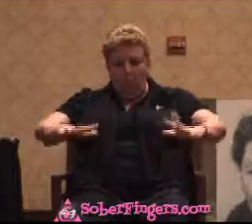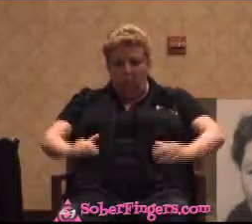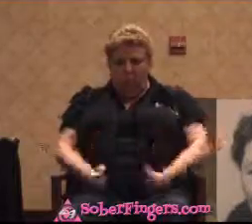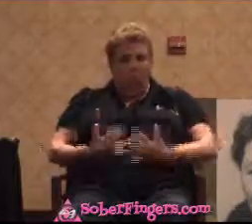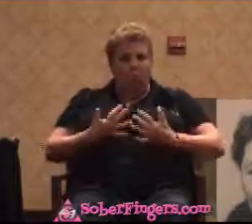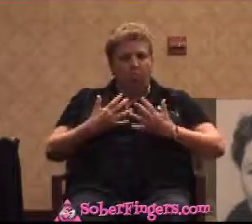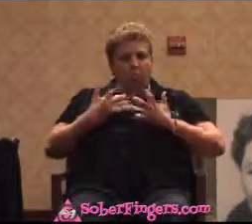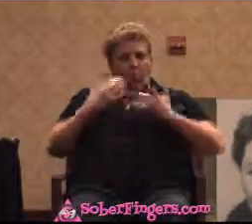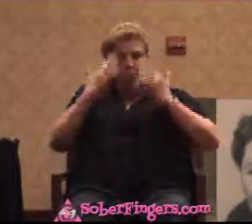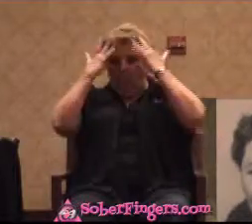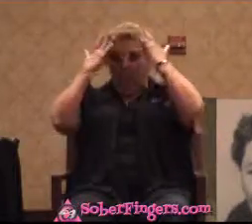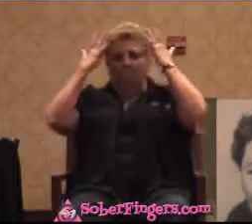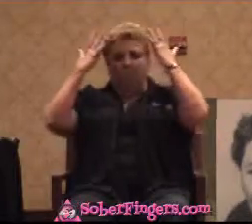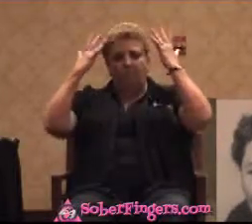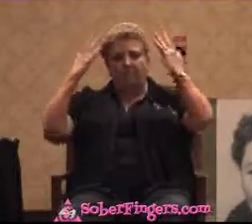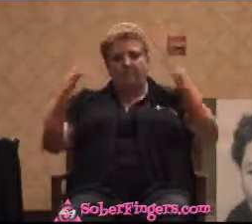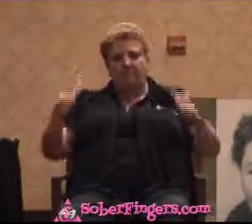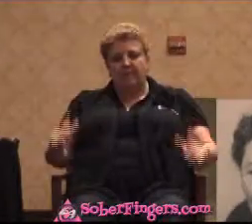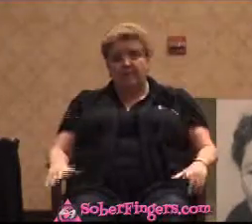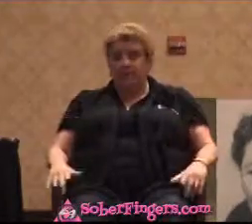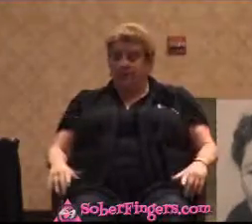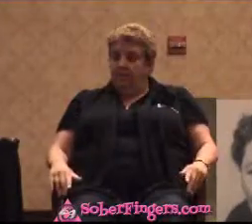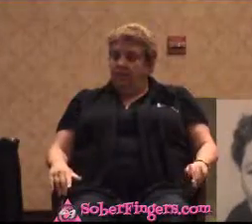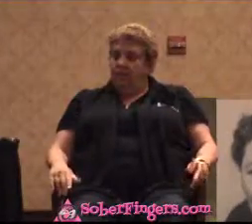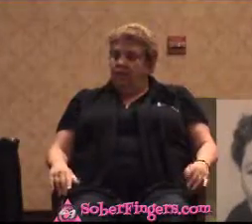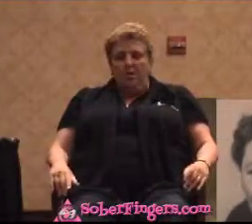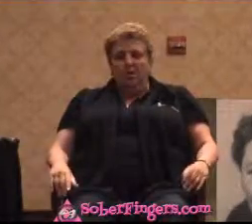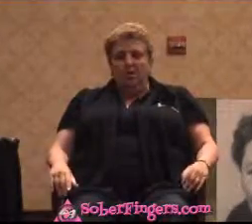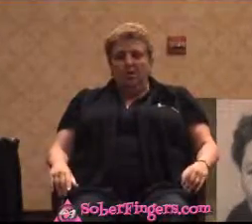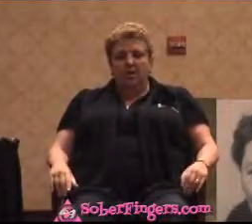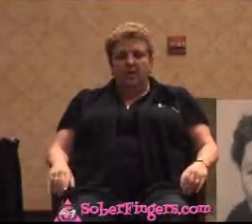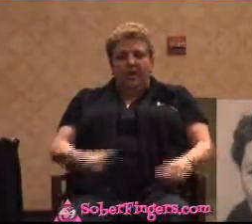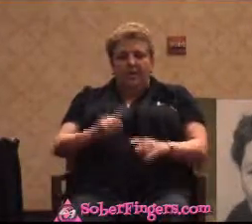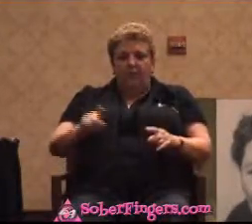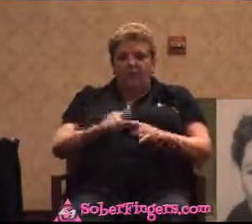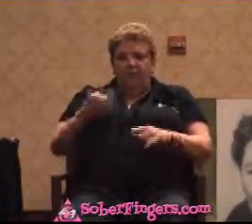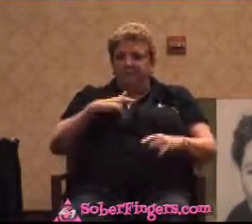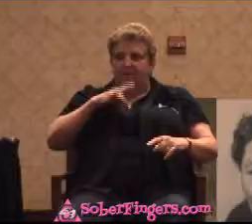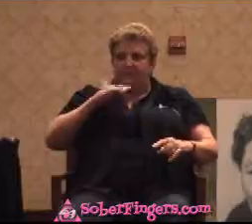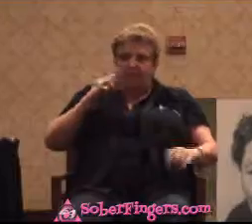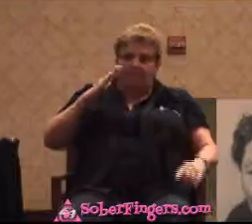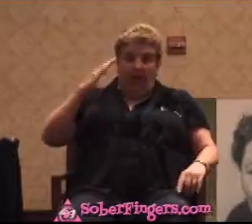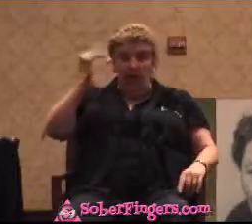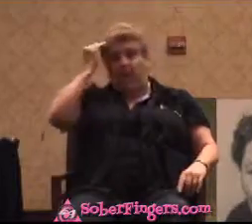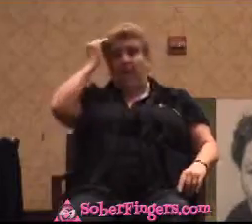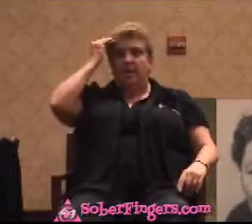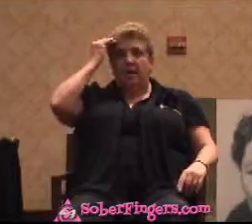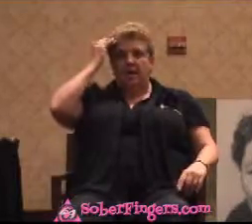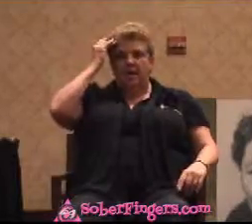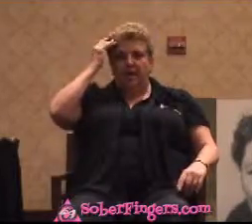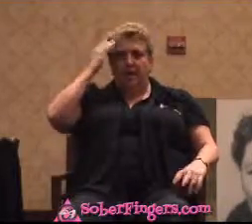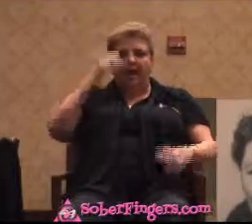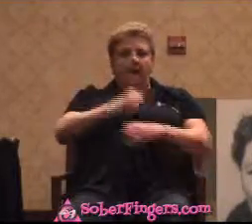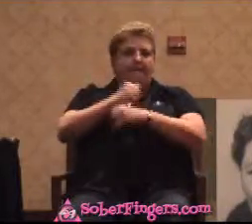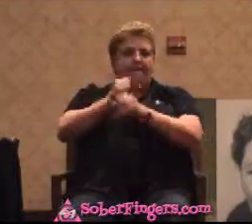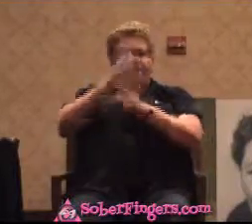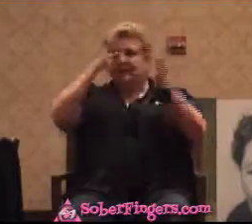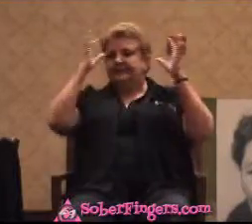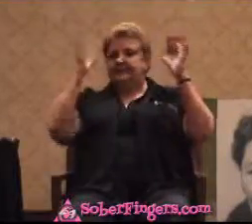head. And when it got to the top of my head, I made a conscious decision that this